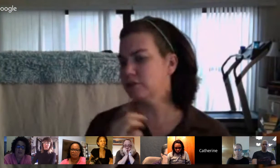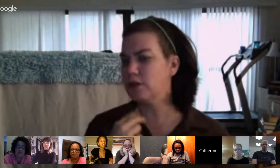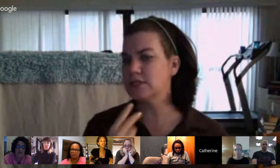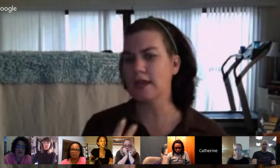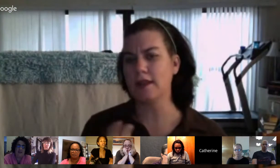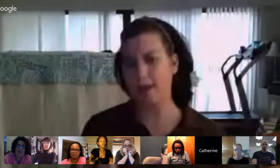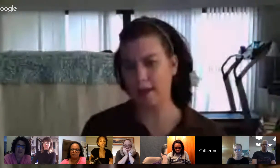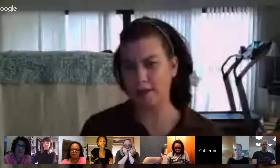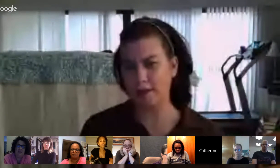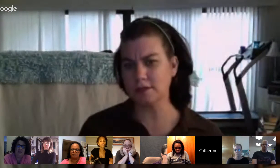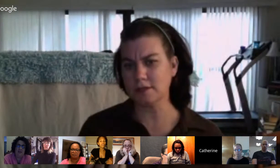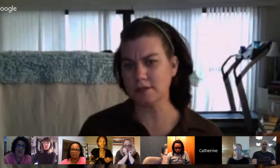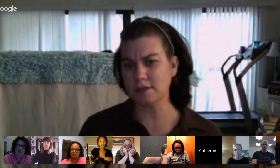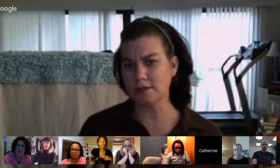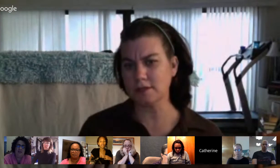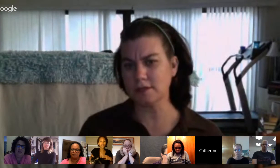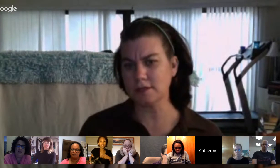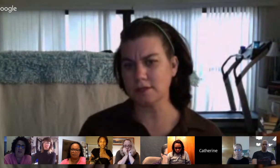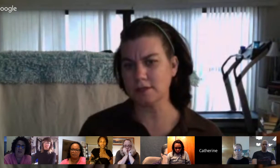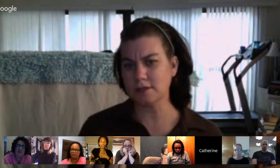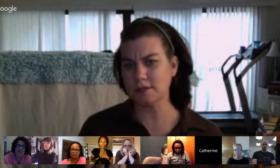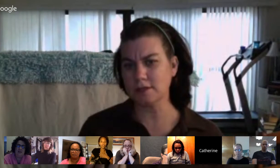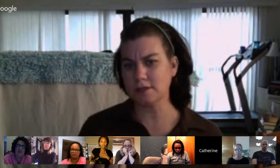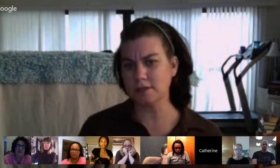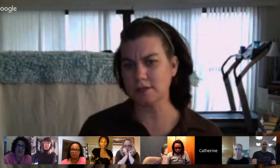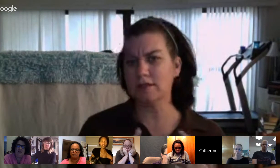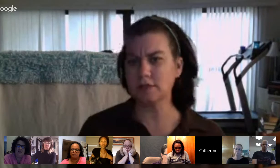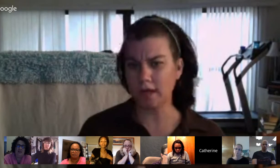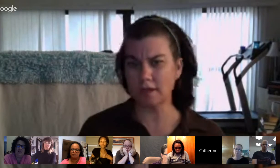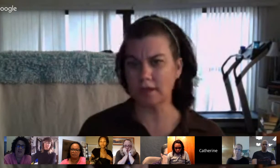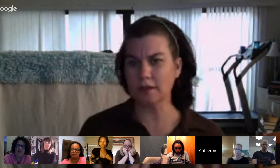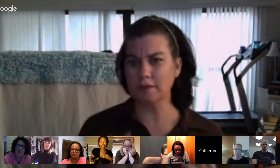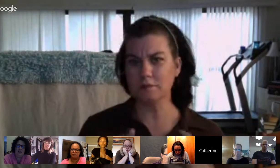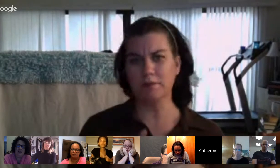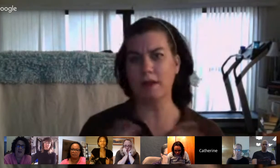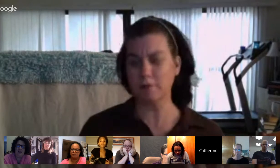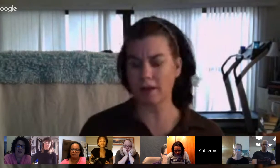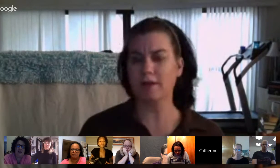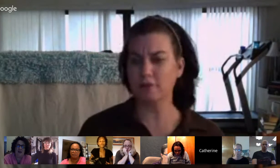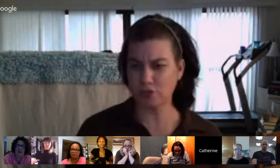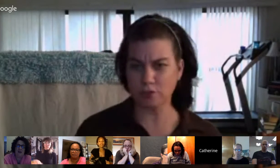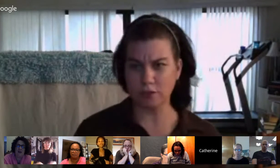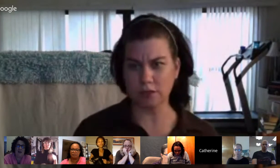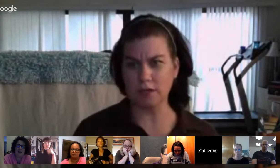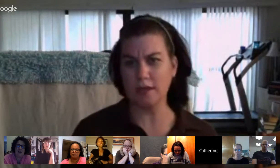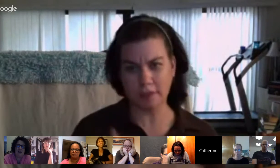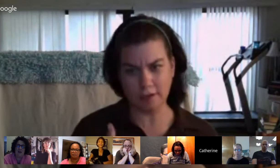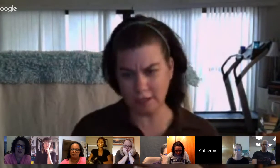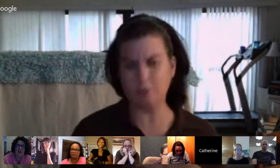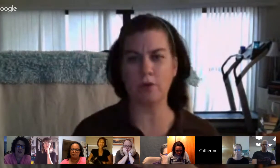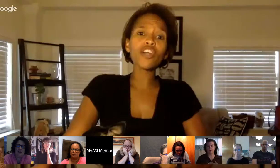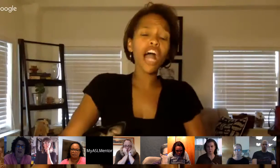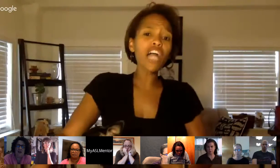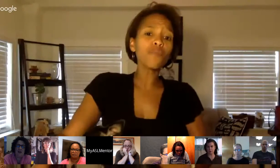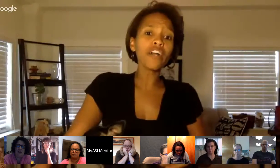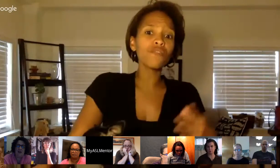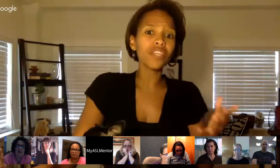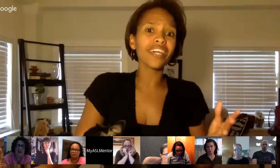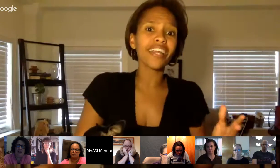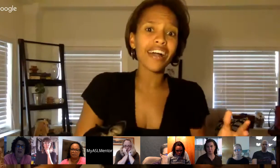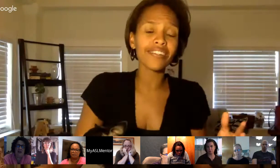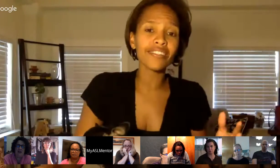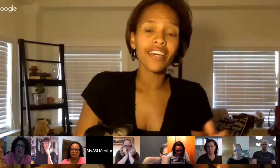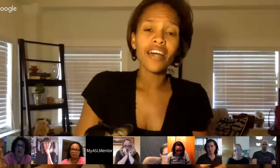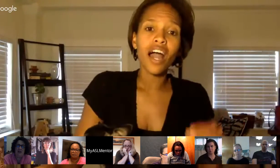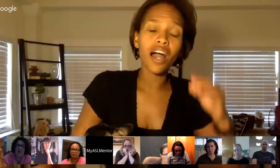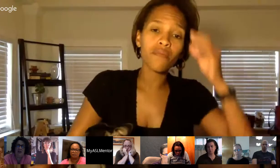potentially voice that as, I'm trying to remember how to sign it, but I'm not sure. And then keep so I would probably voice